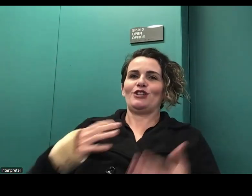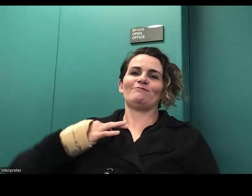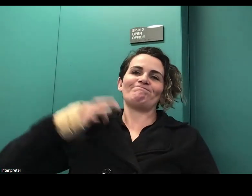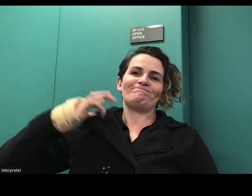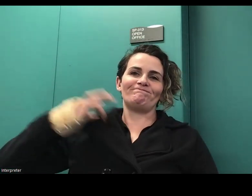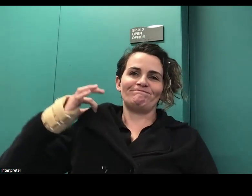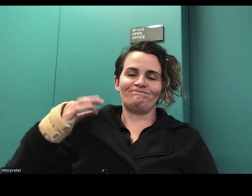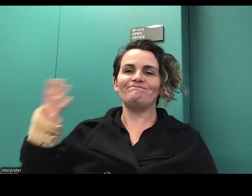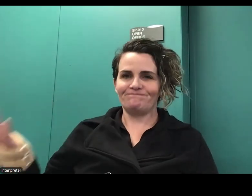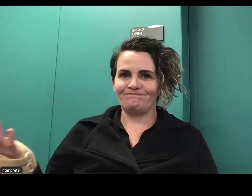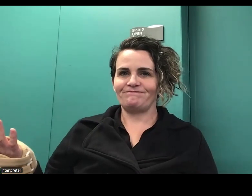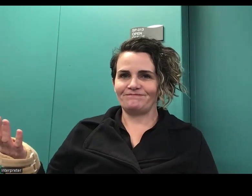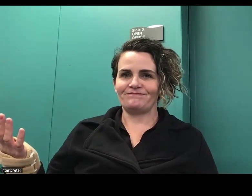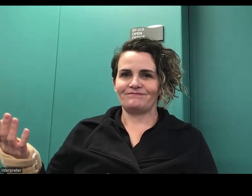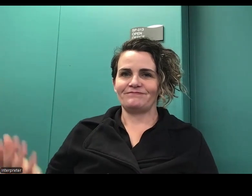volition.